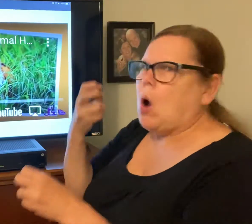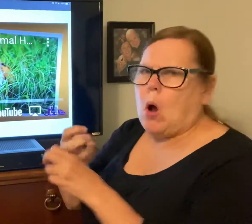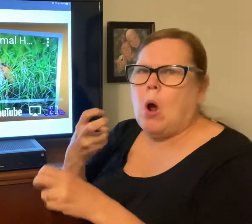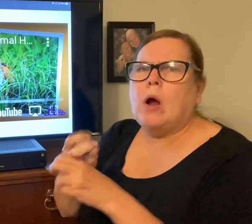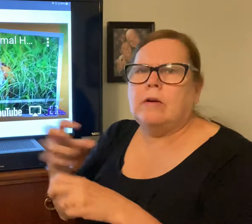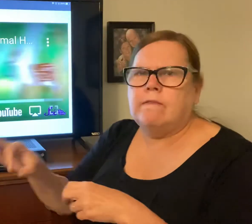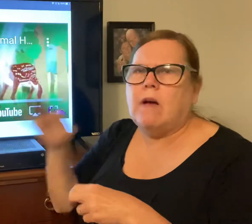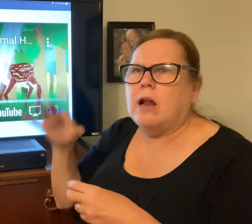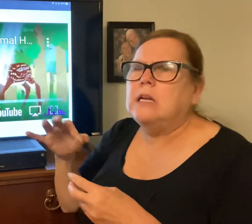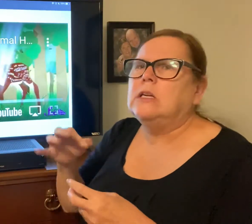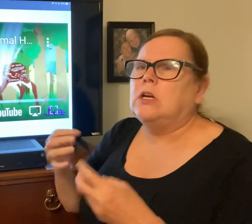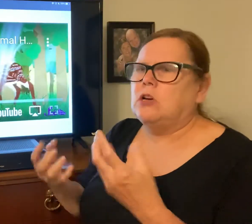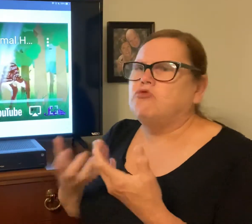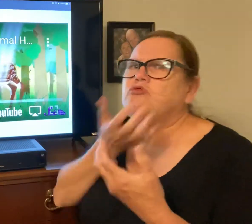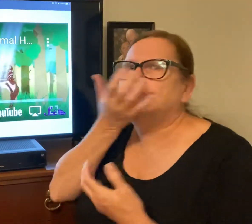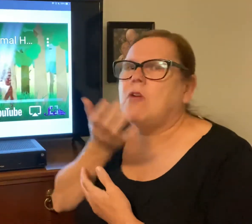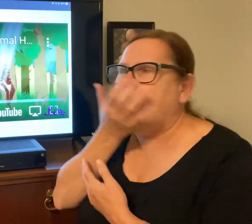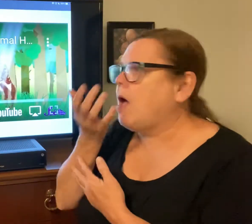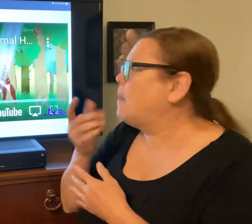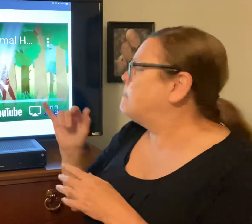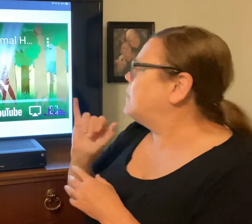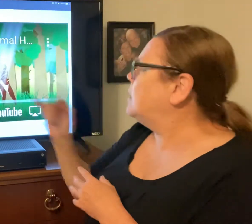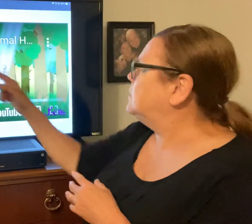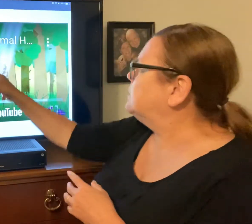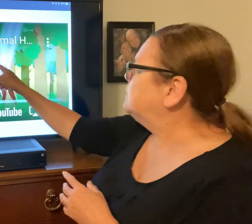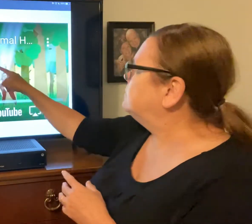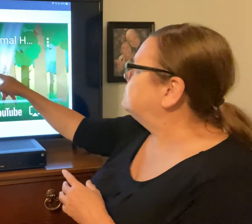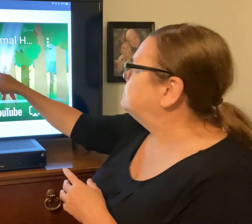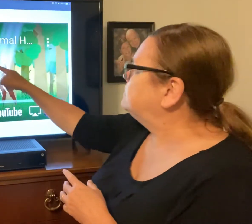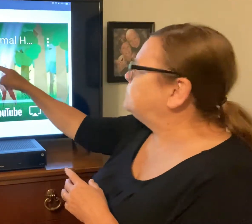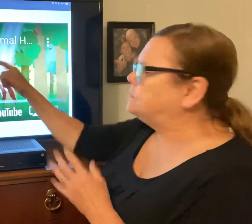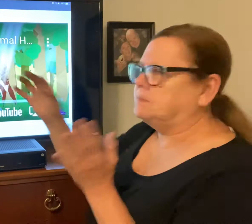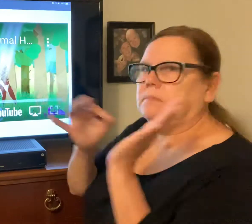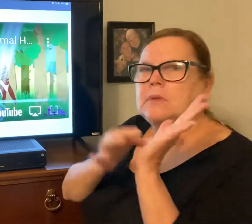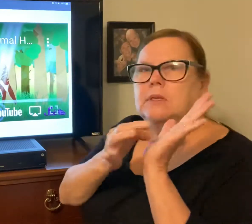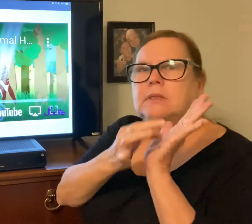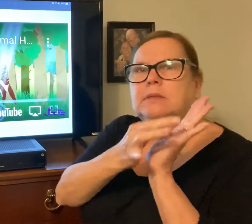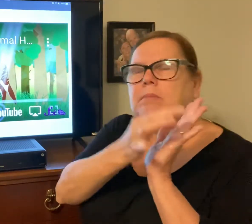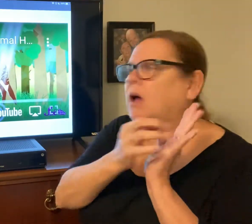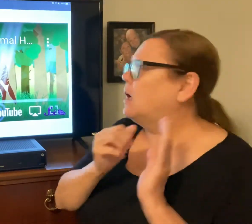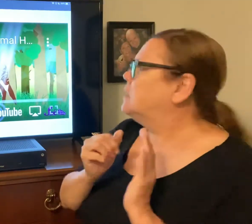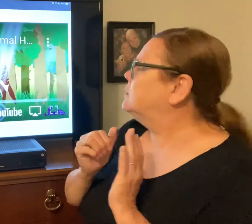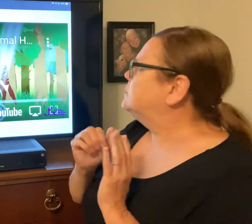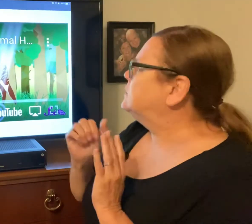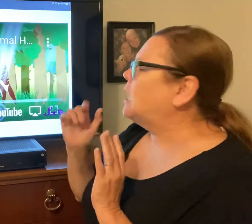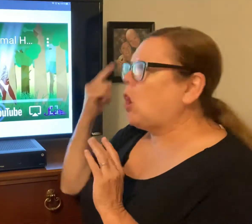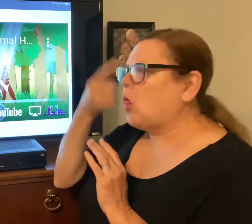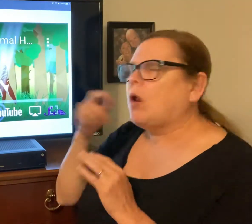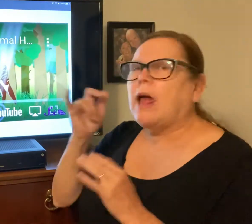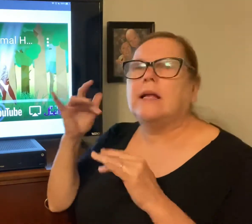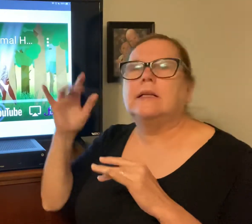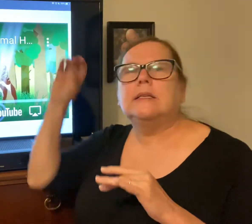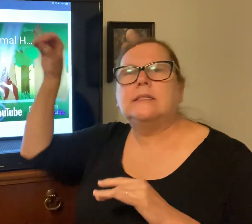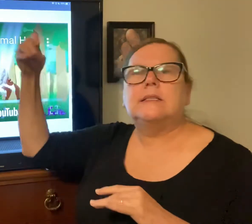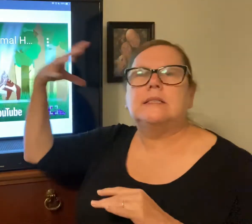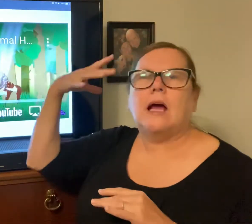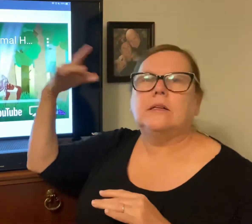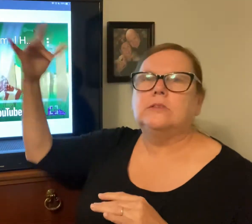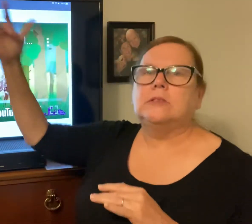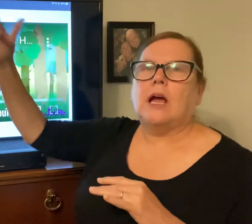tall grass. And the spots on baby deer, called fawns, look like patterns that sunlight makes as it shines down through the trees and